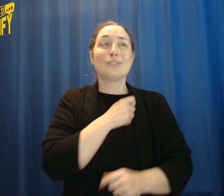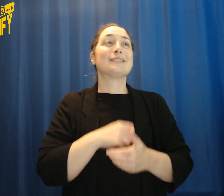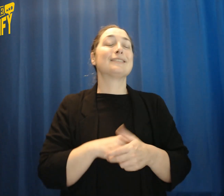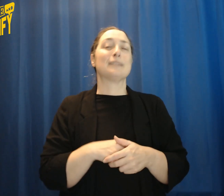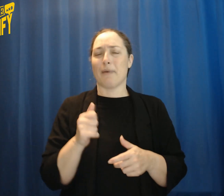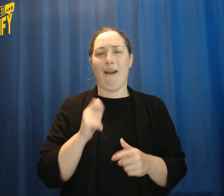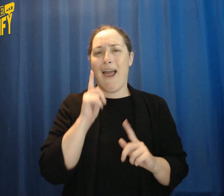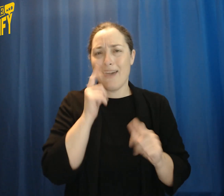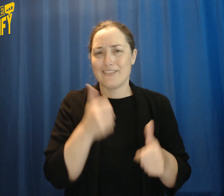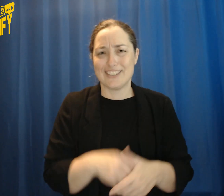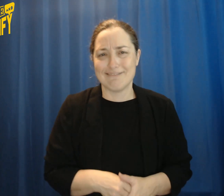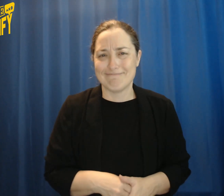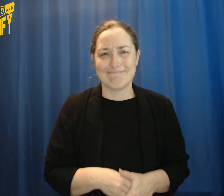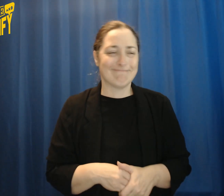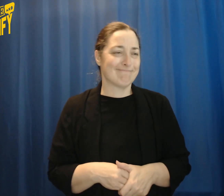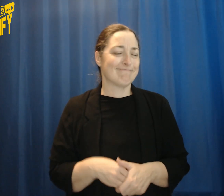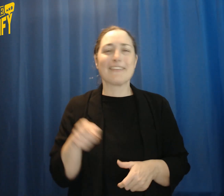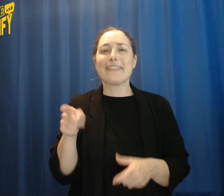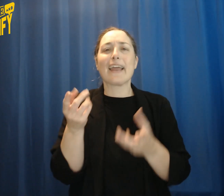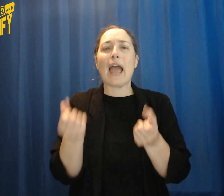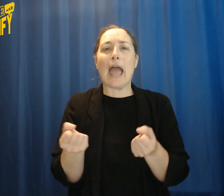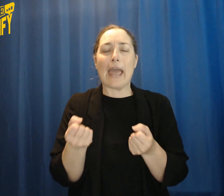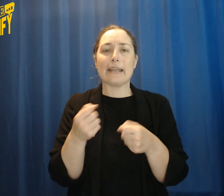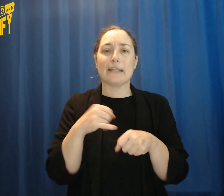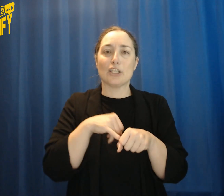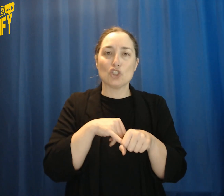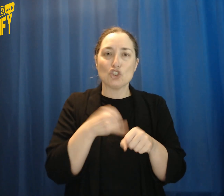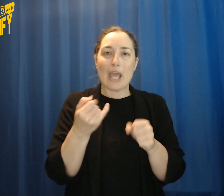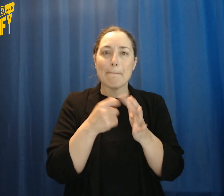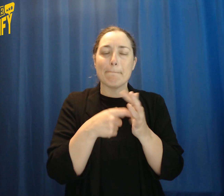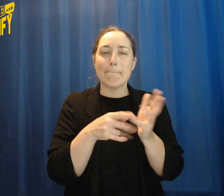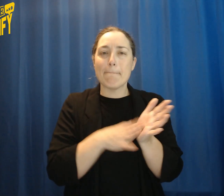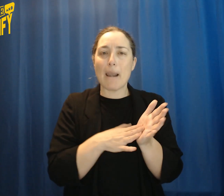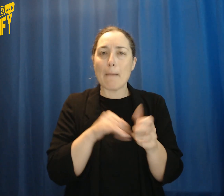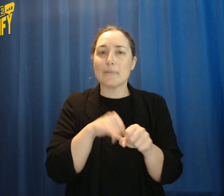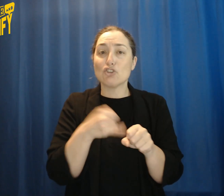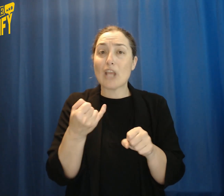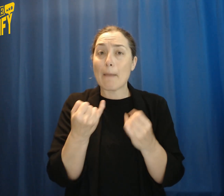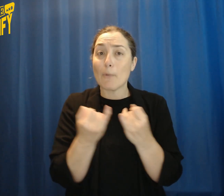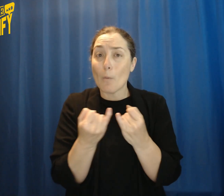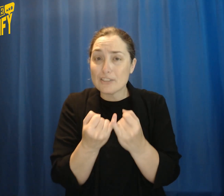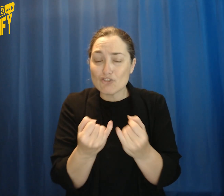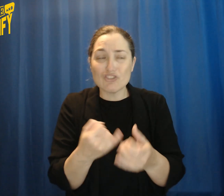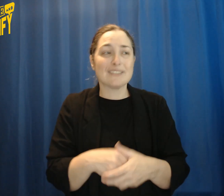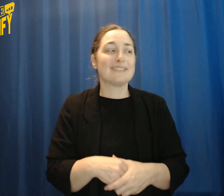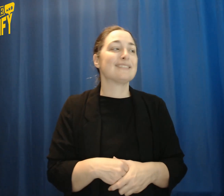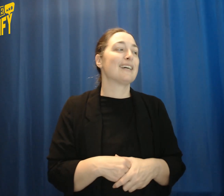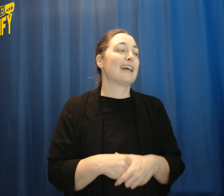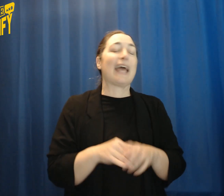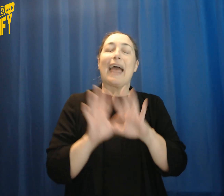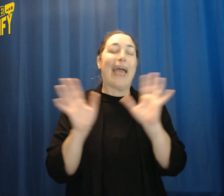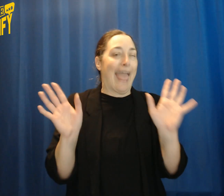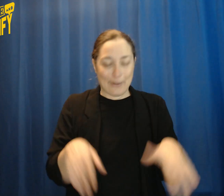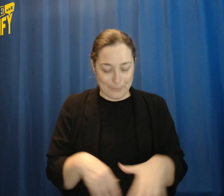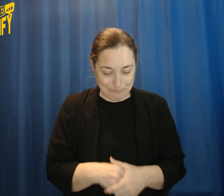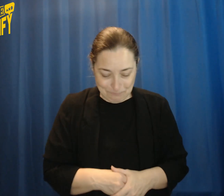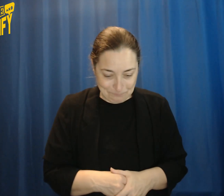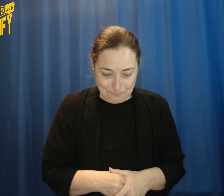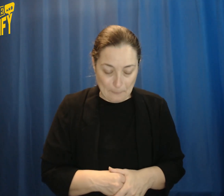little things like they had a plum jam competition. So anyway, this woman, Doris, took me